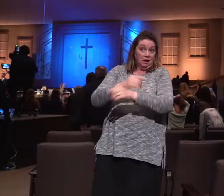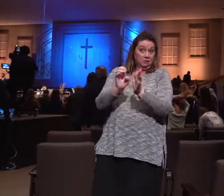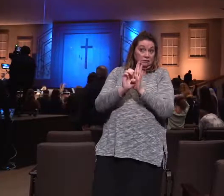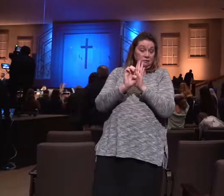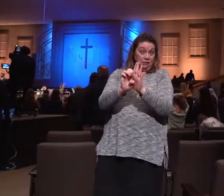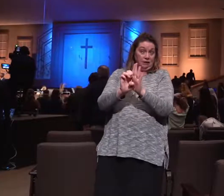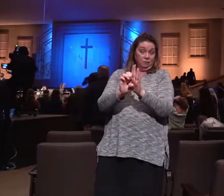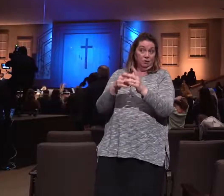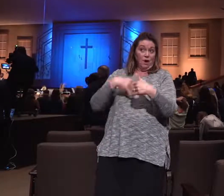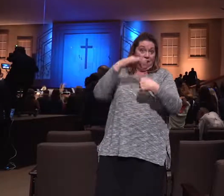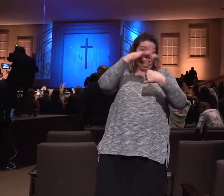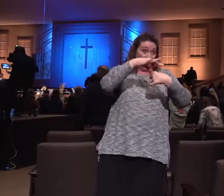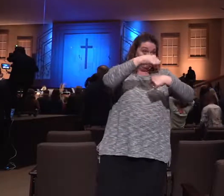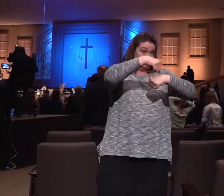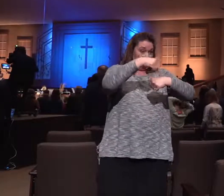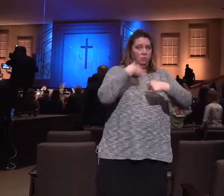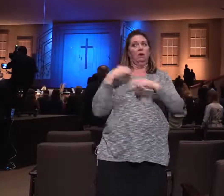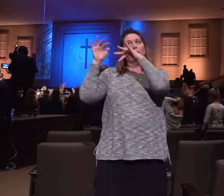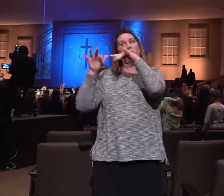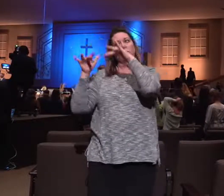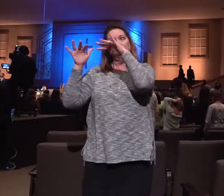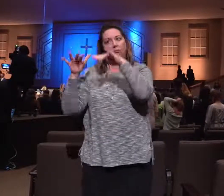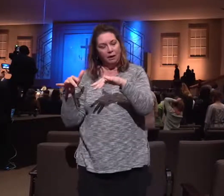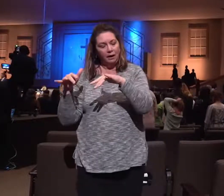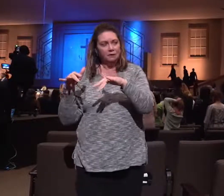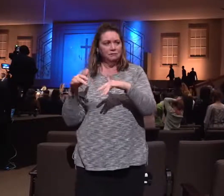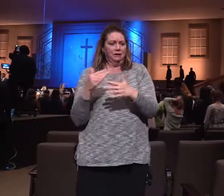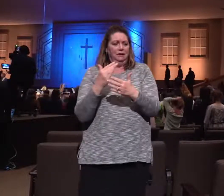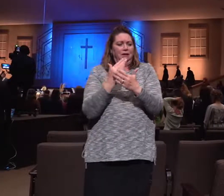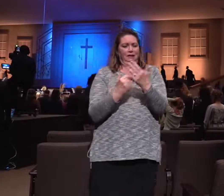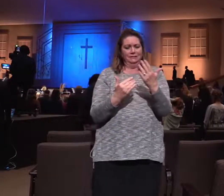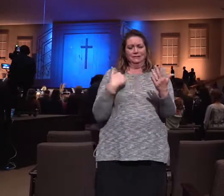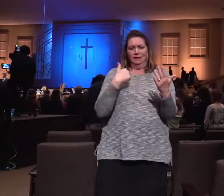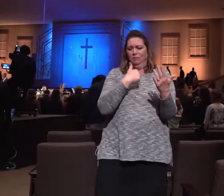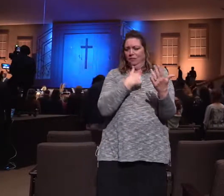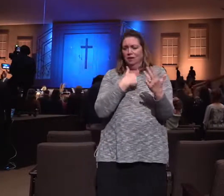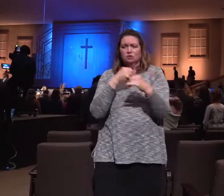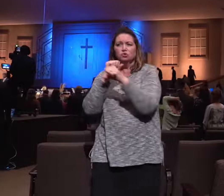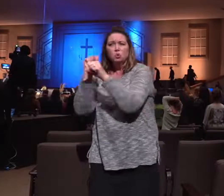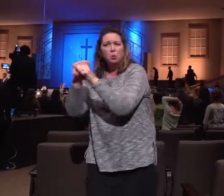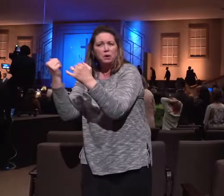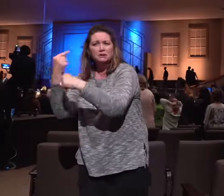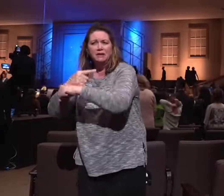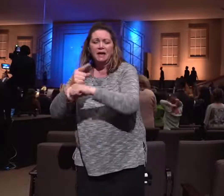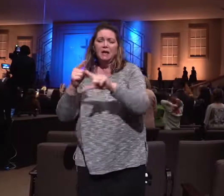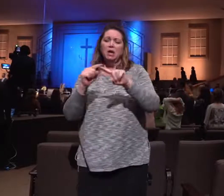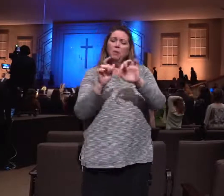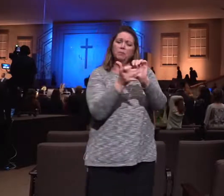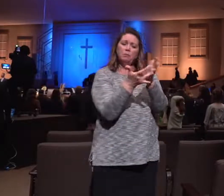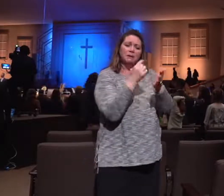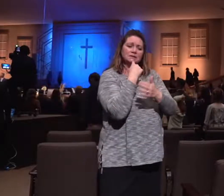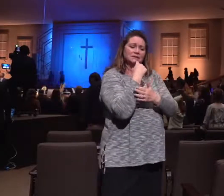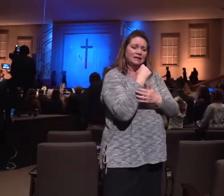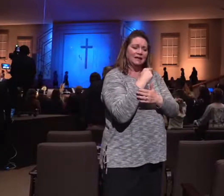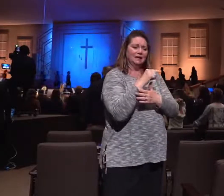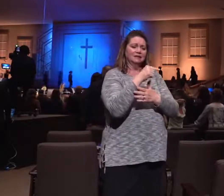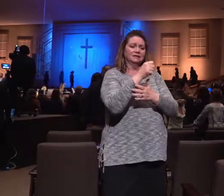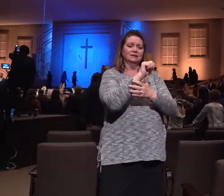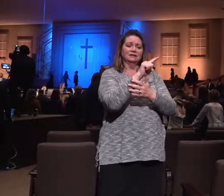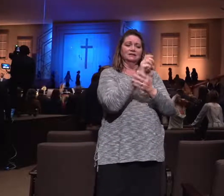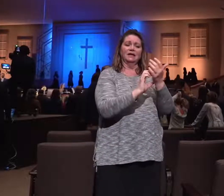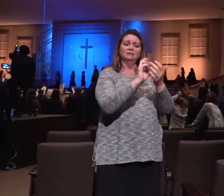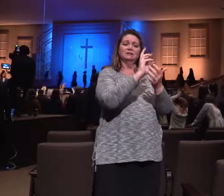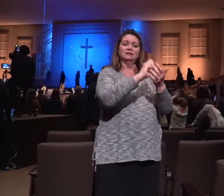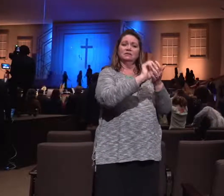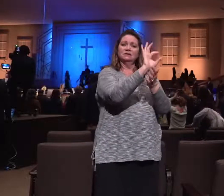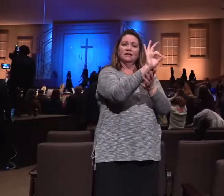a little rain today, and some of us put in a few hours, and yet the Bible says in Galatians 6:9, that we're not to grow